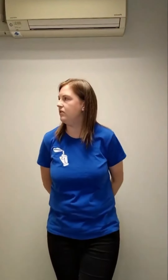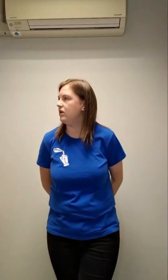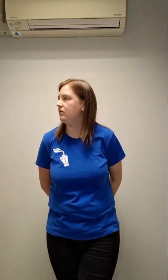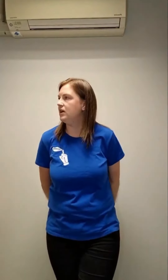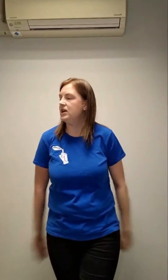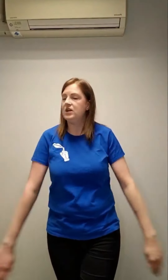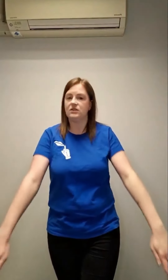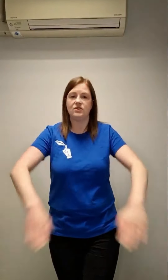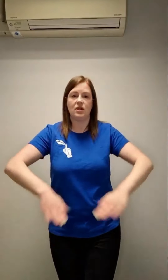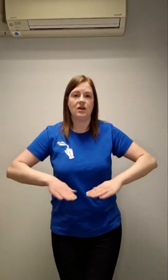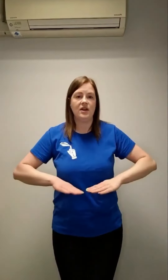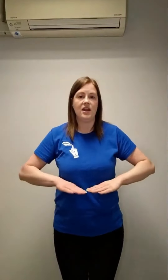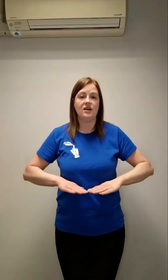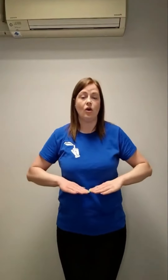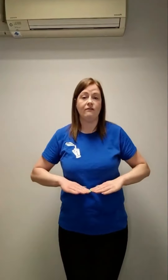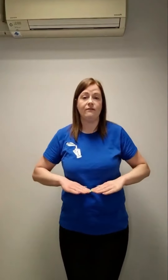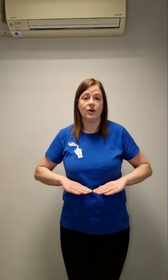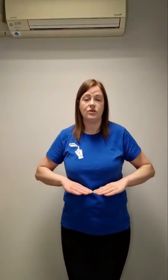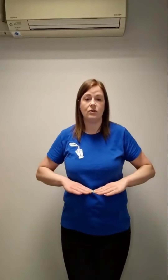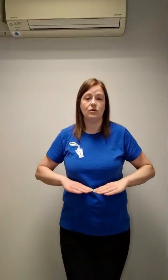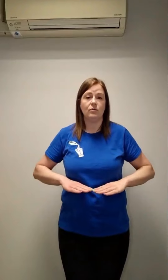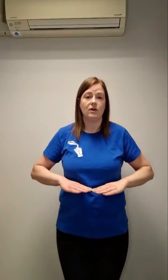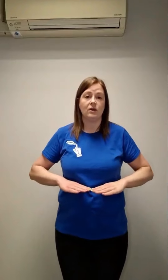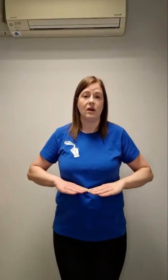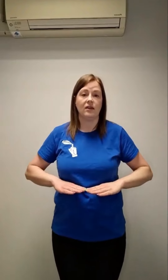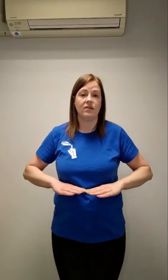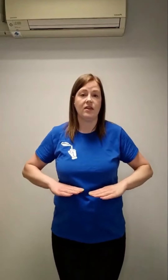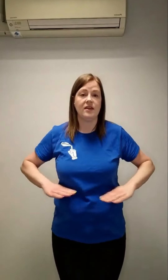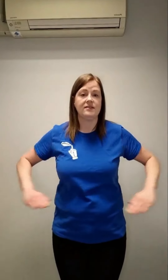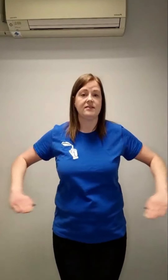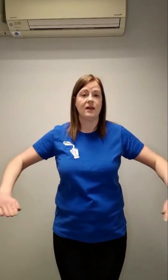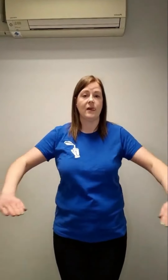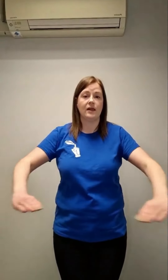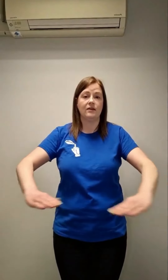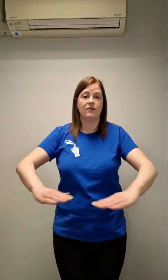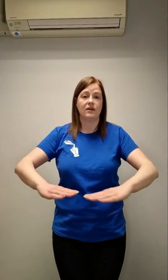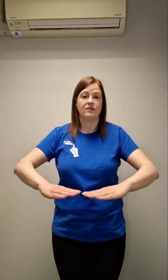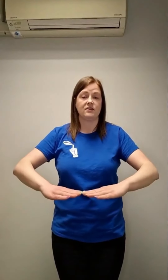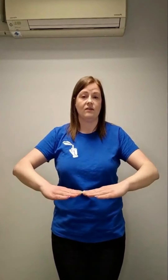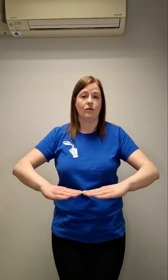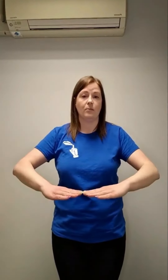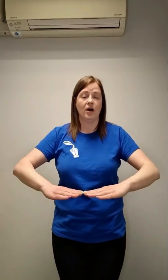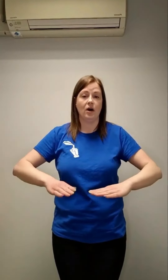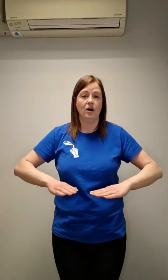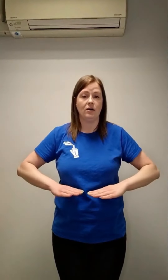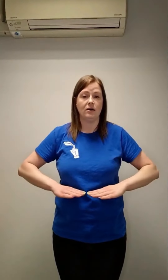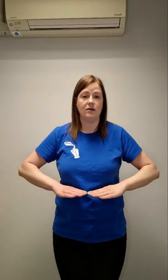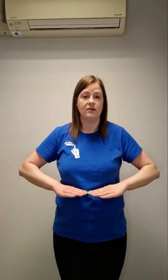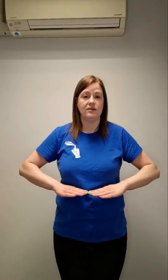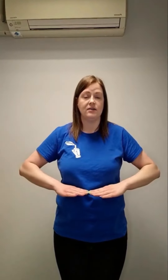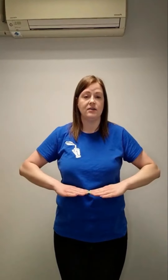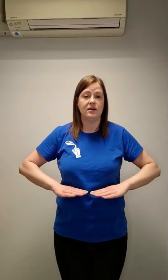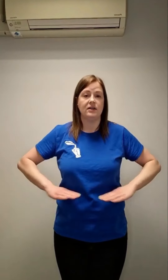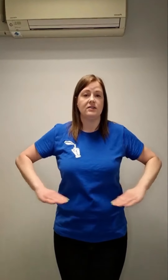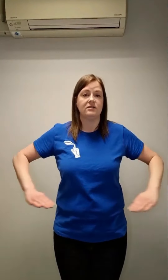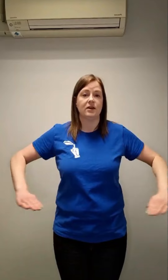you. So circling in on a vertical would look like this, like the sign for park. So it comes